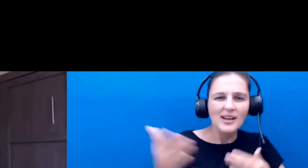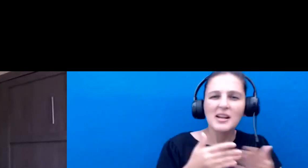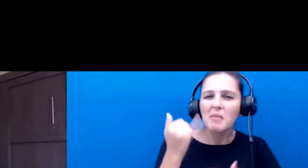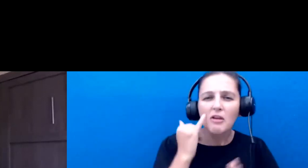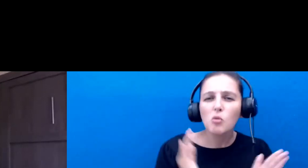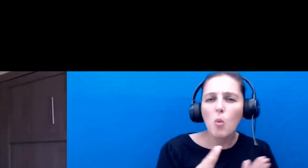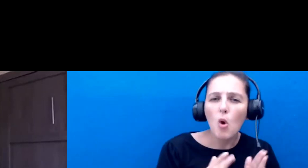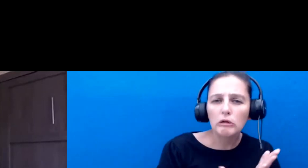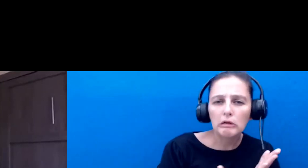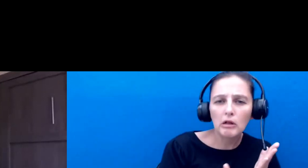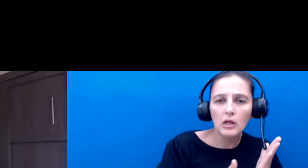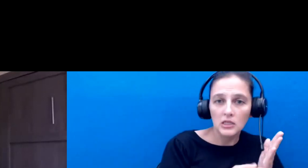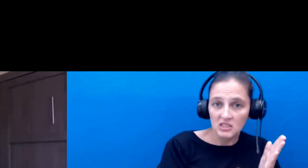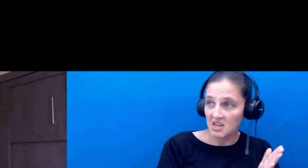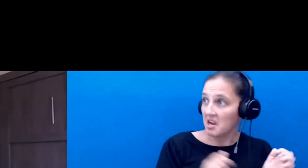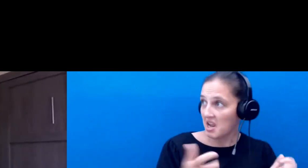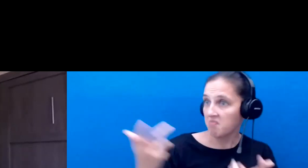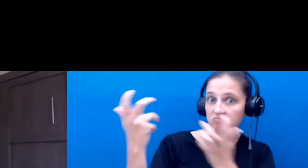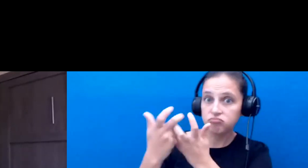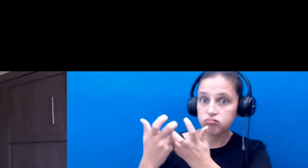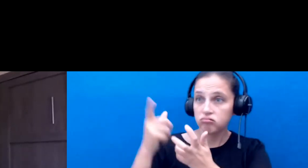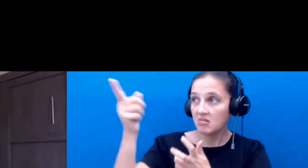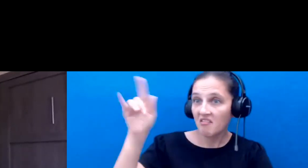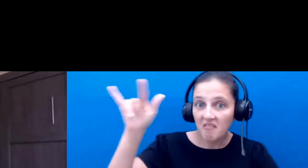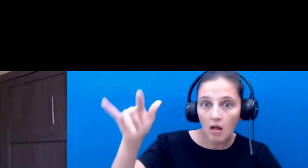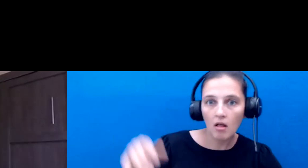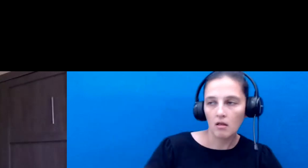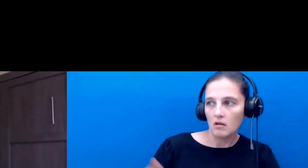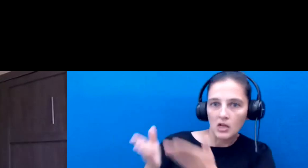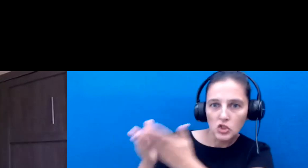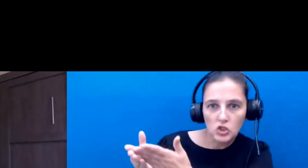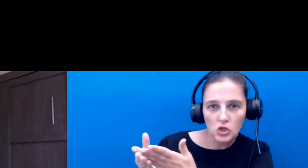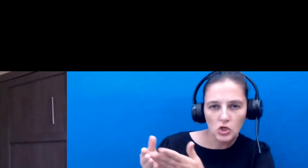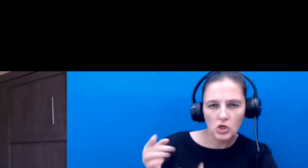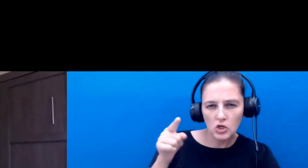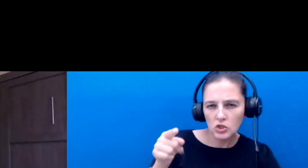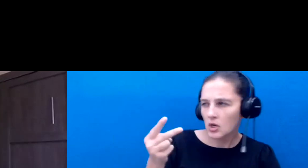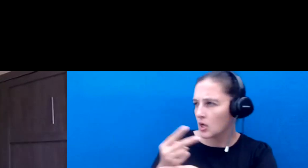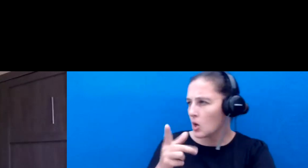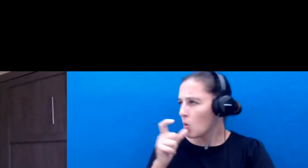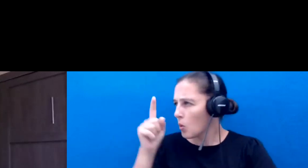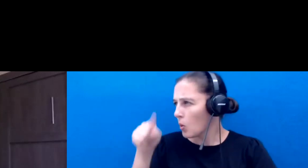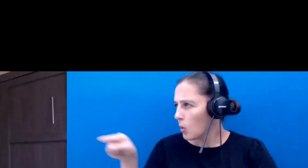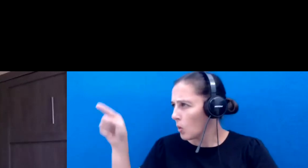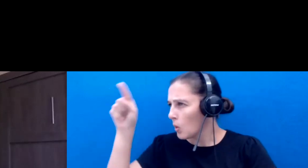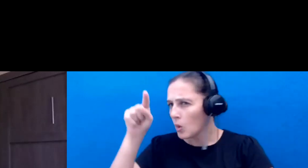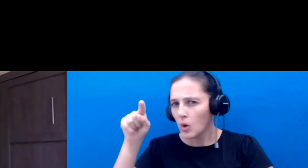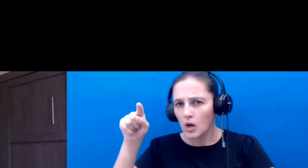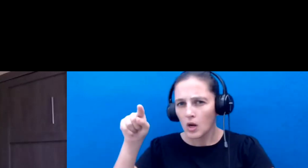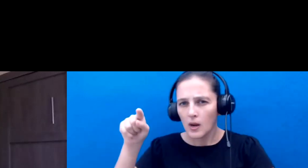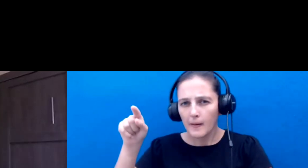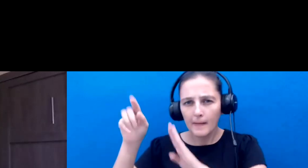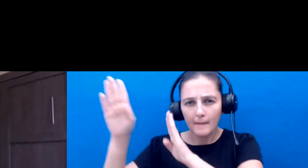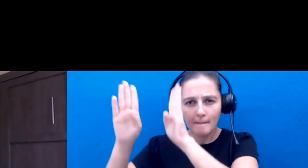might fit into one of those larger procurements, figure out who are the key players who might be bidding on